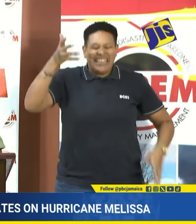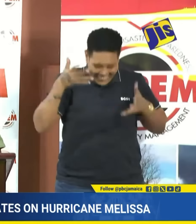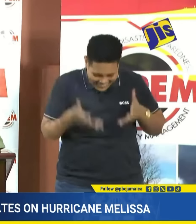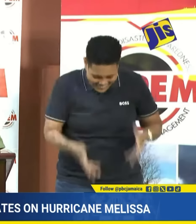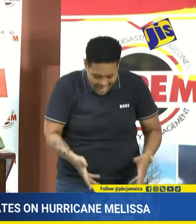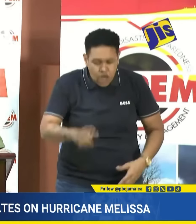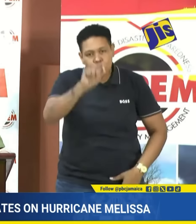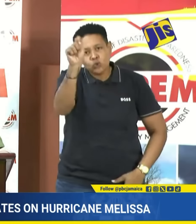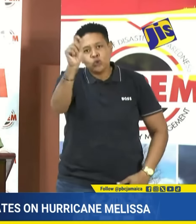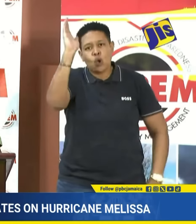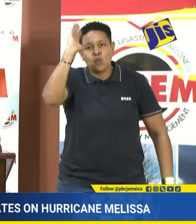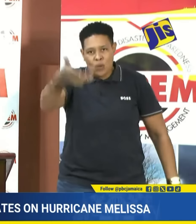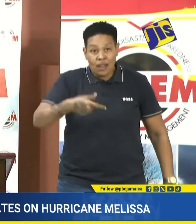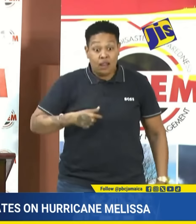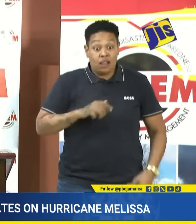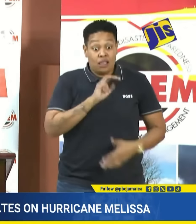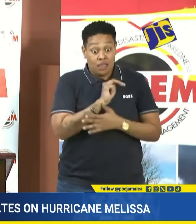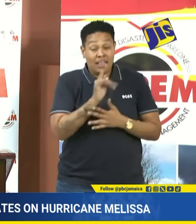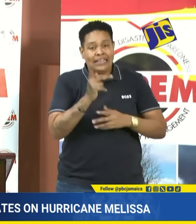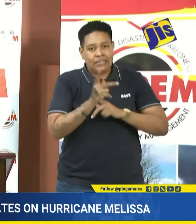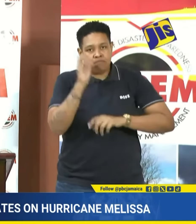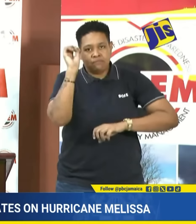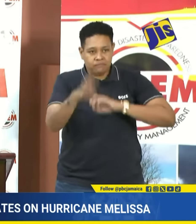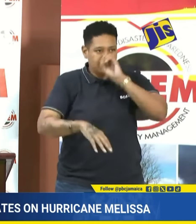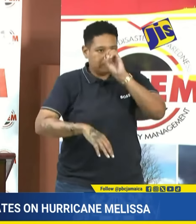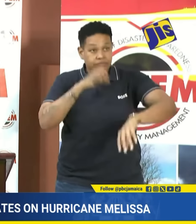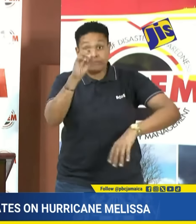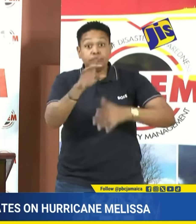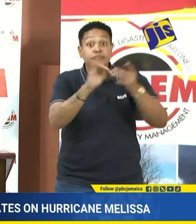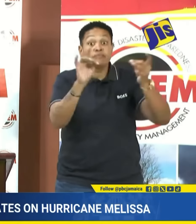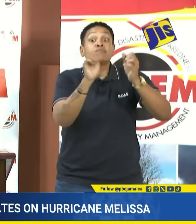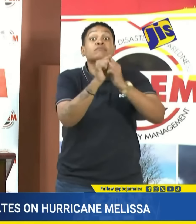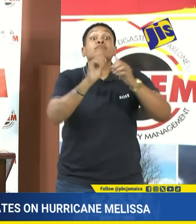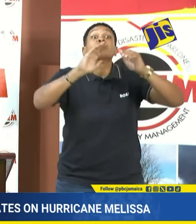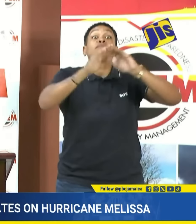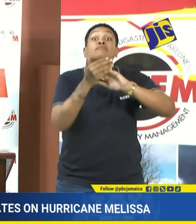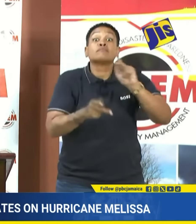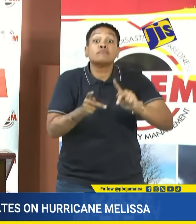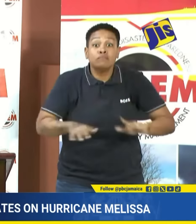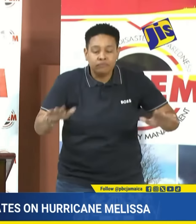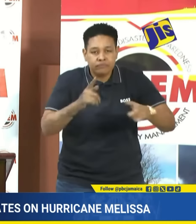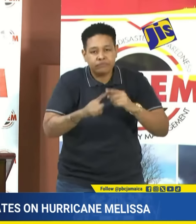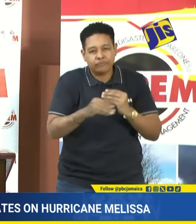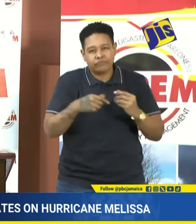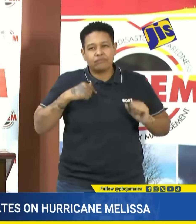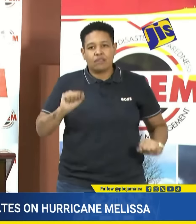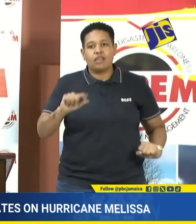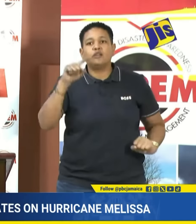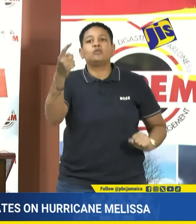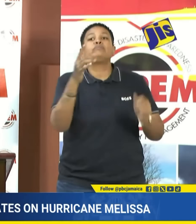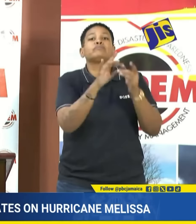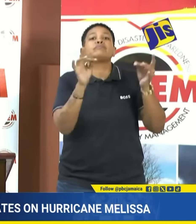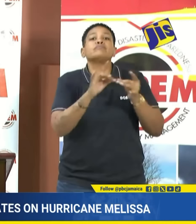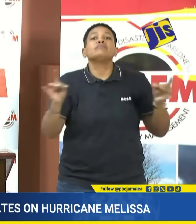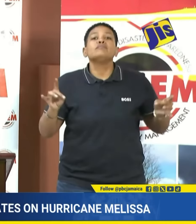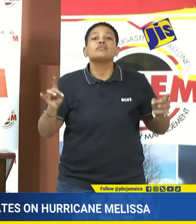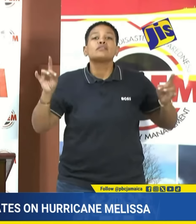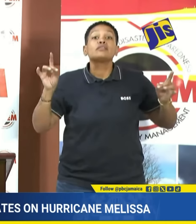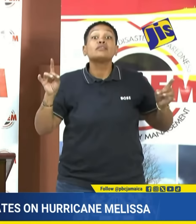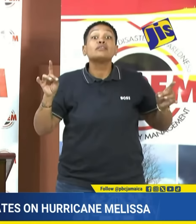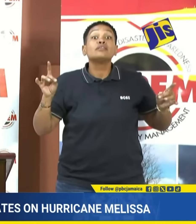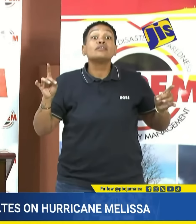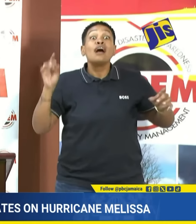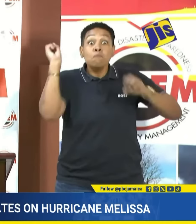will be coming back. We will continue to speak to the country. But we can only speak as